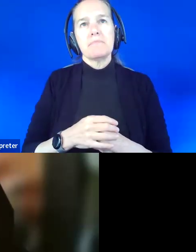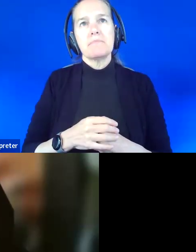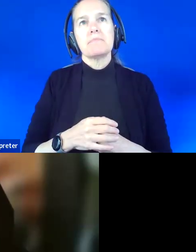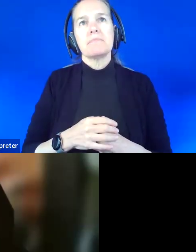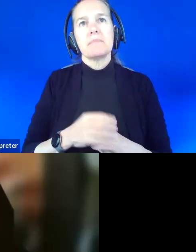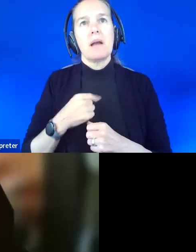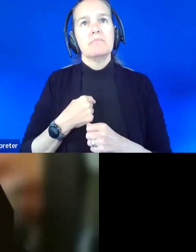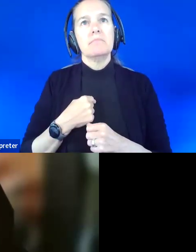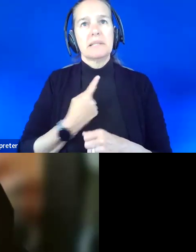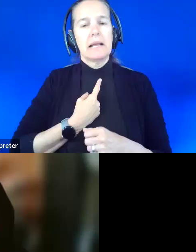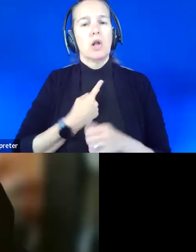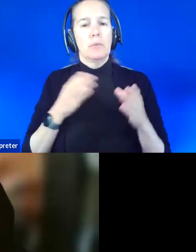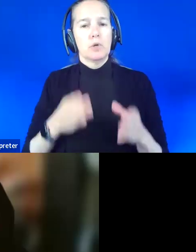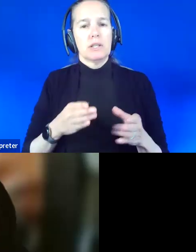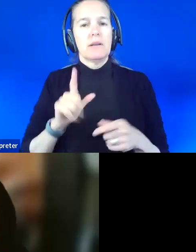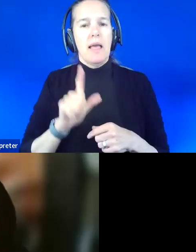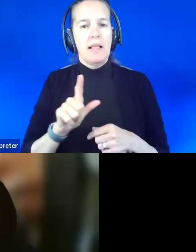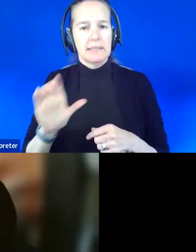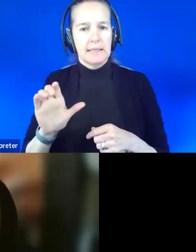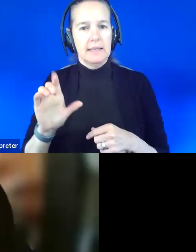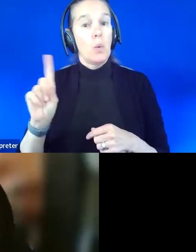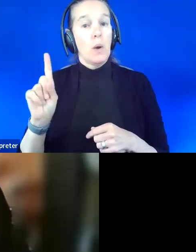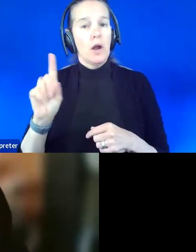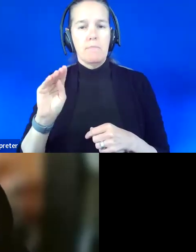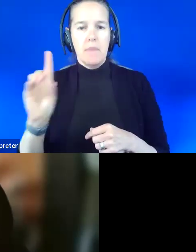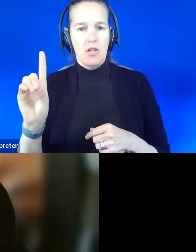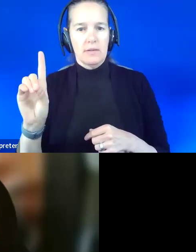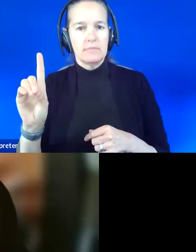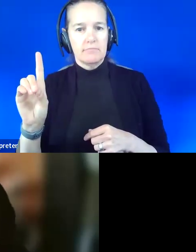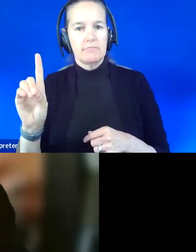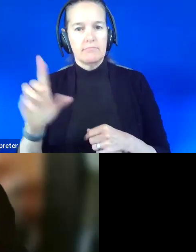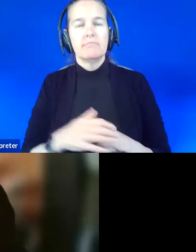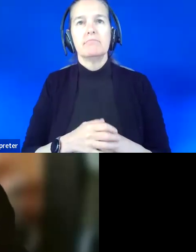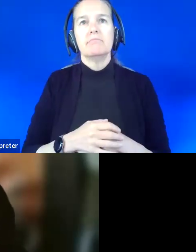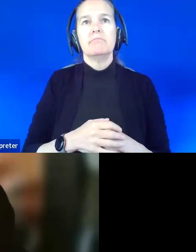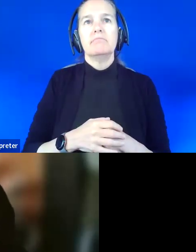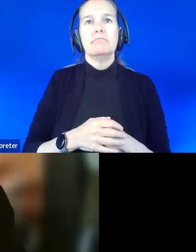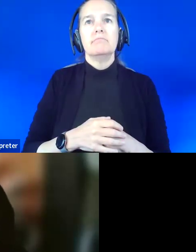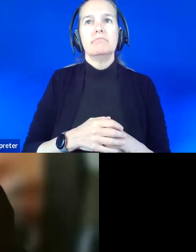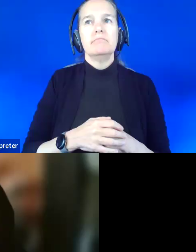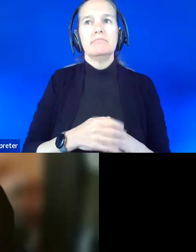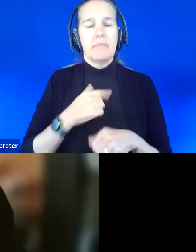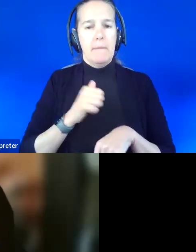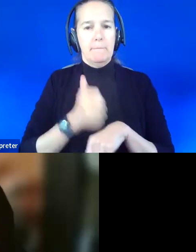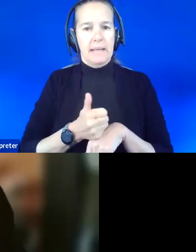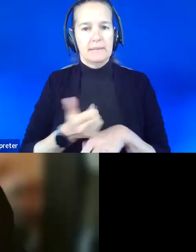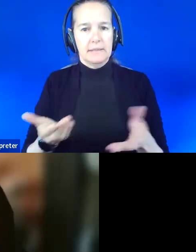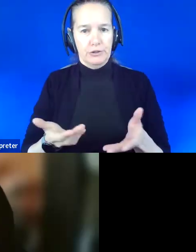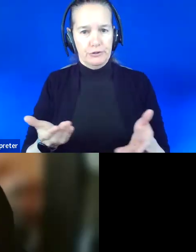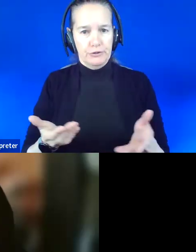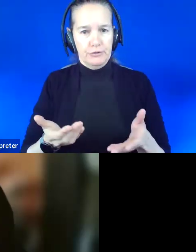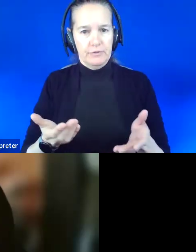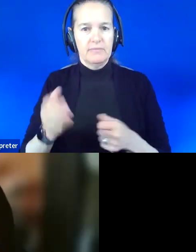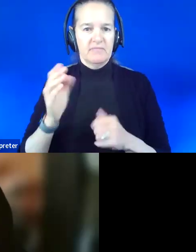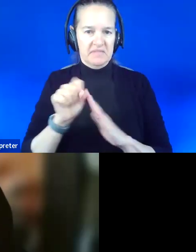a single person LLC in Maryland. Um, I am based here in Maryland, and